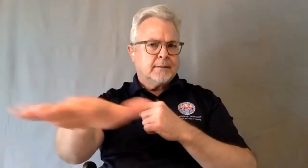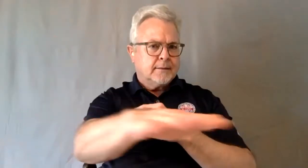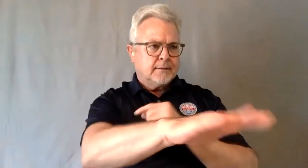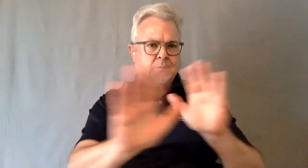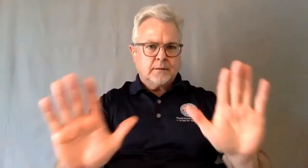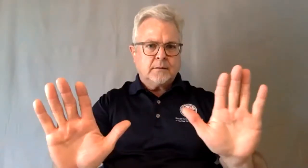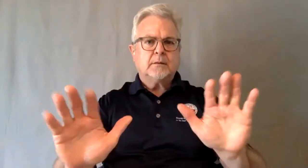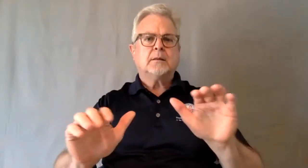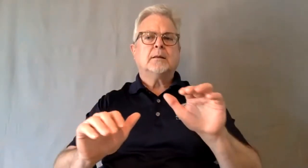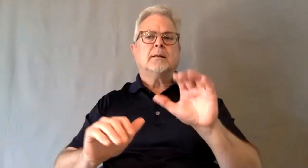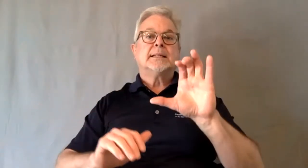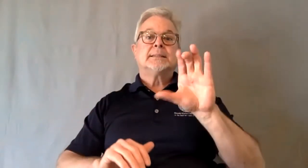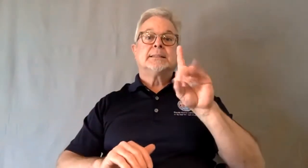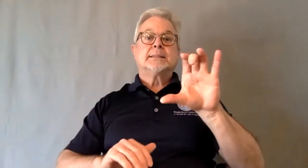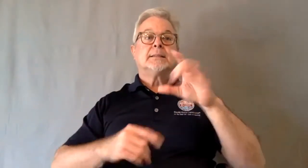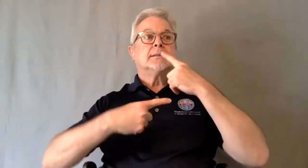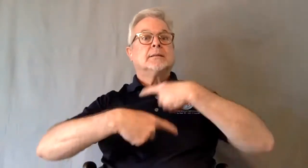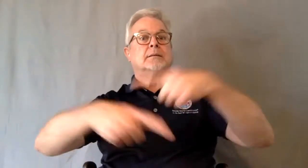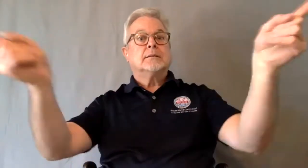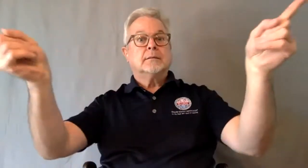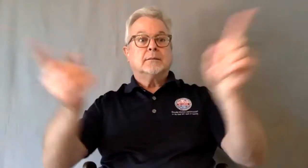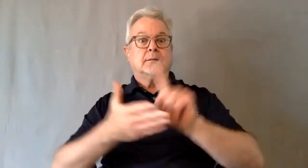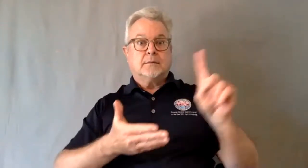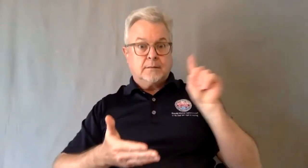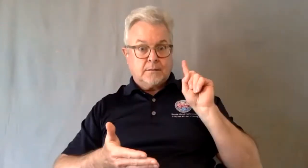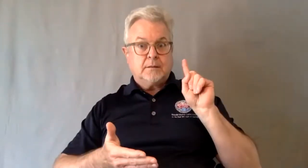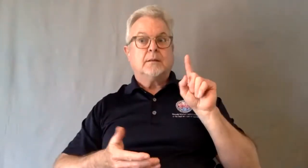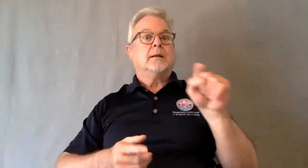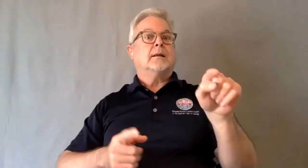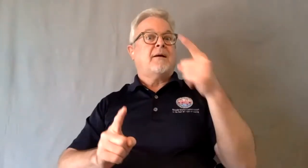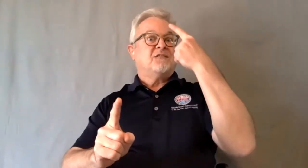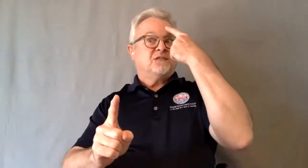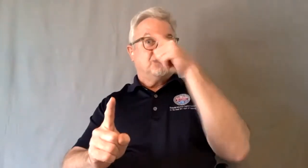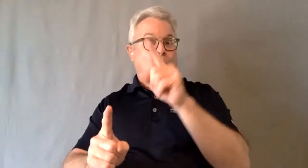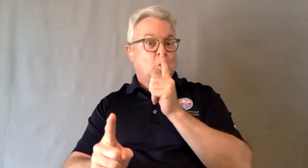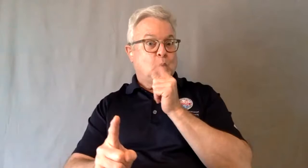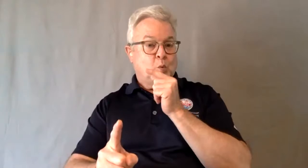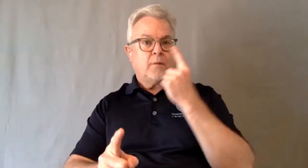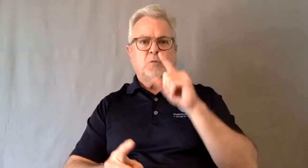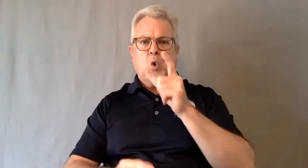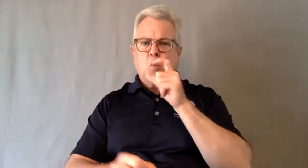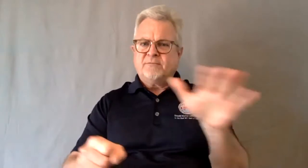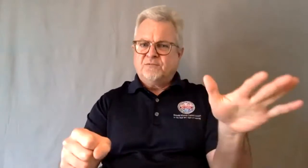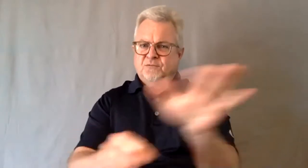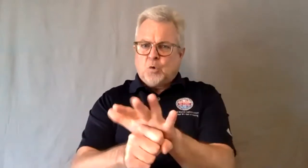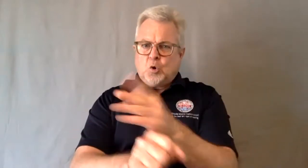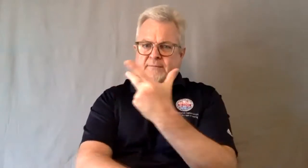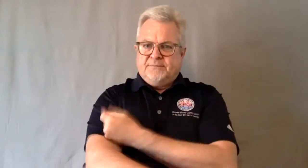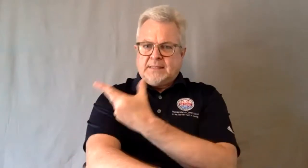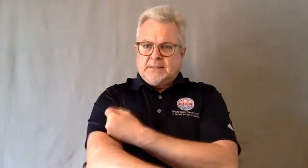He said he wanted to clarify, so I would follow suit. The CDC made this announcement last week, and the